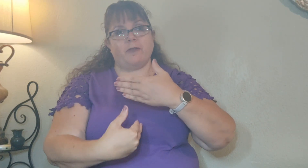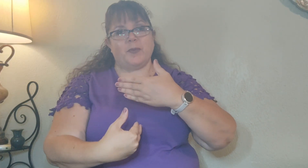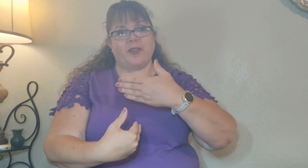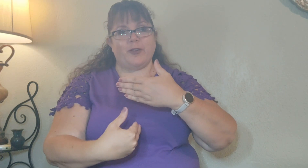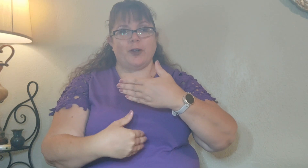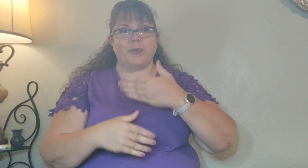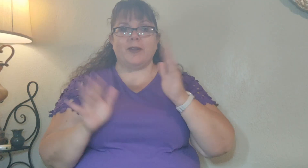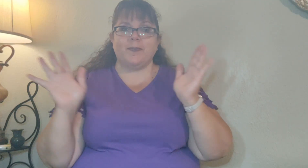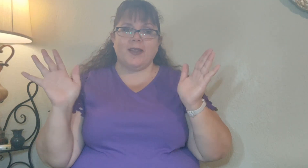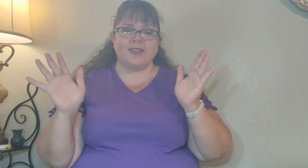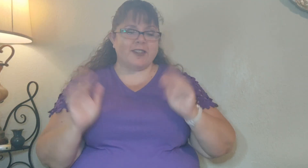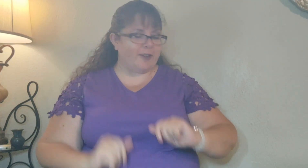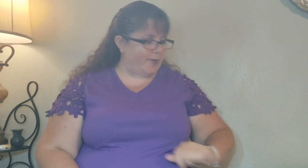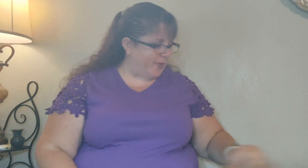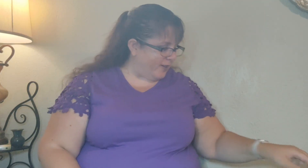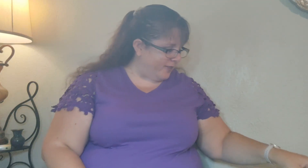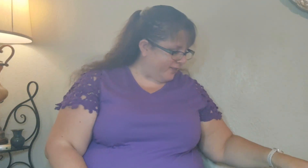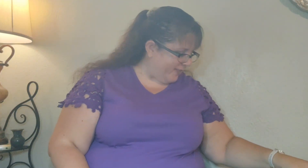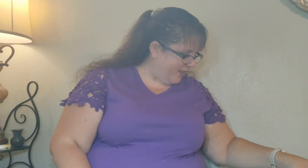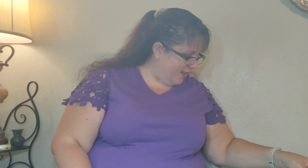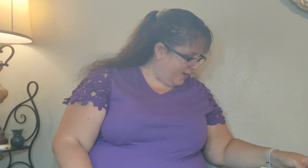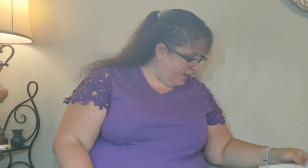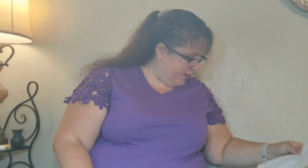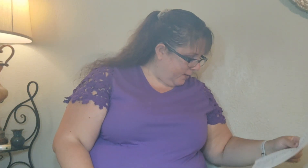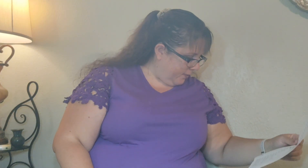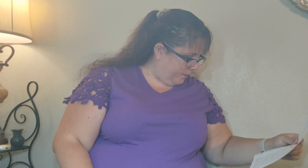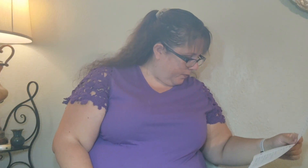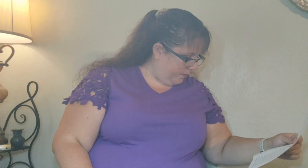over before, but it's a good reminder.